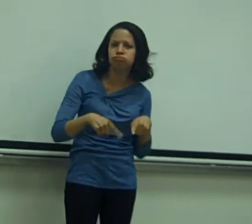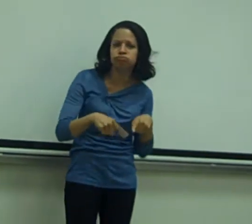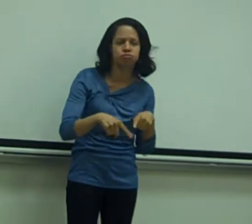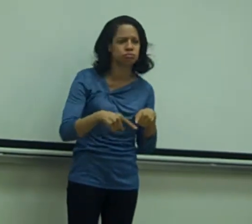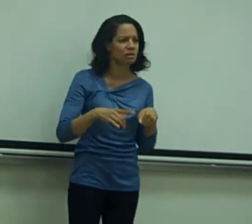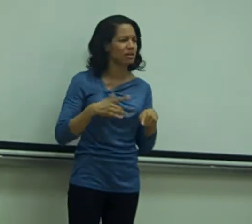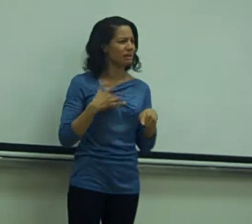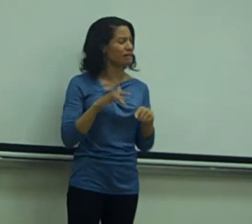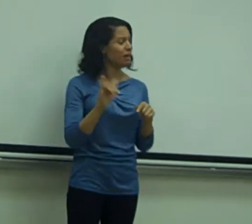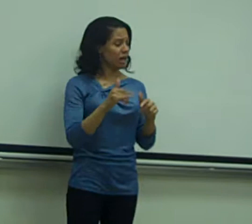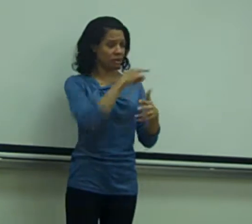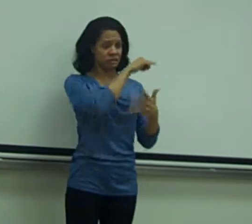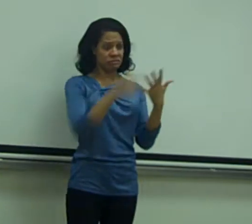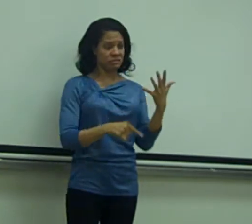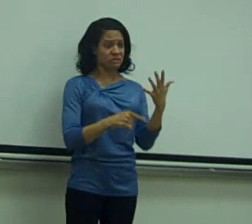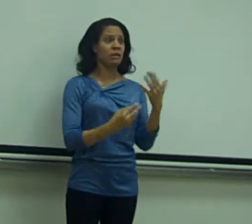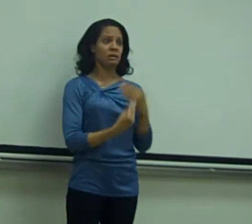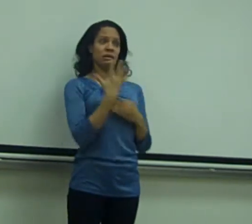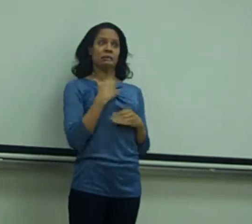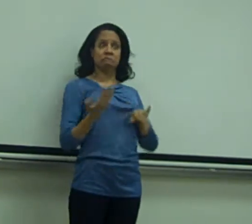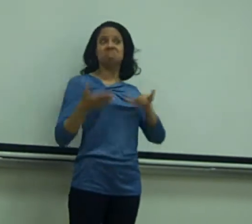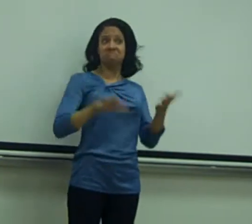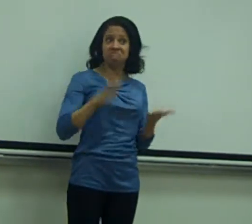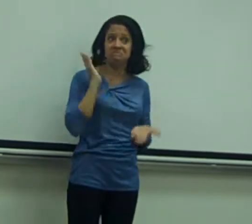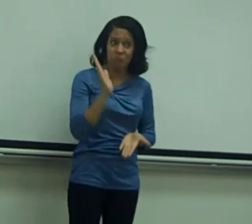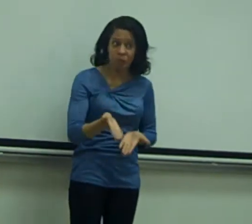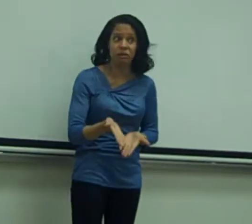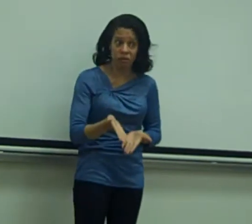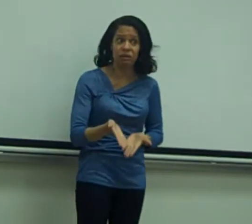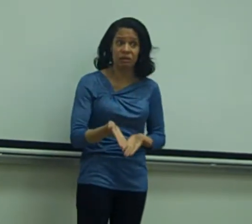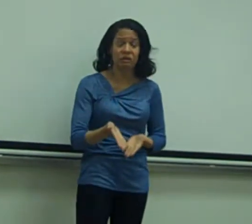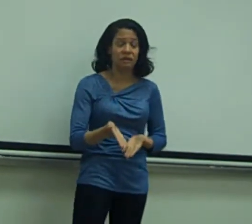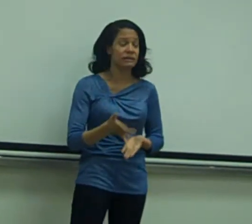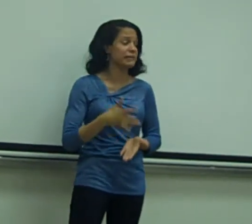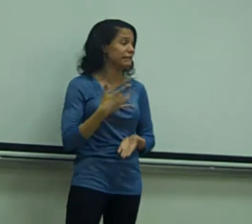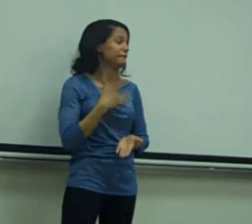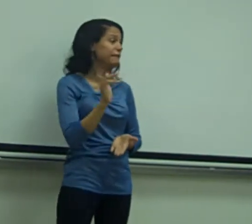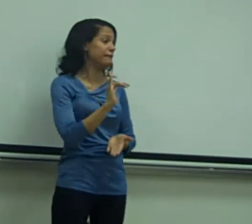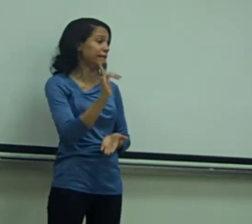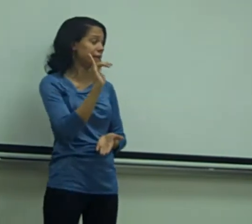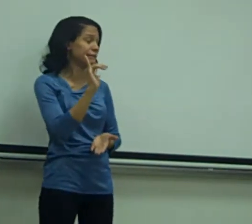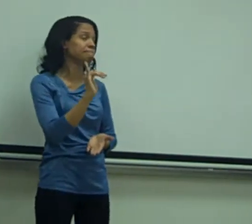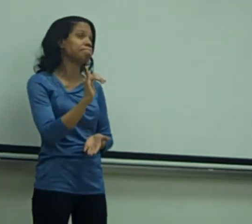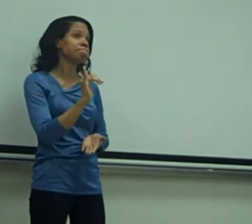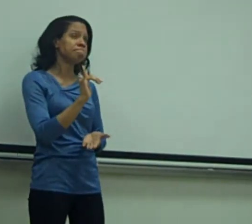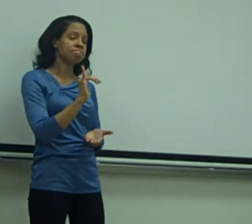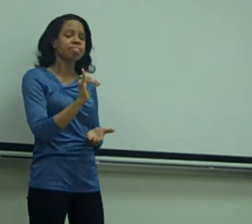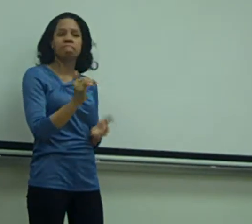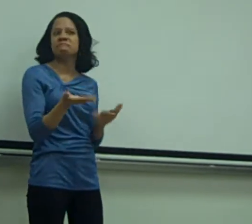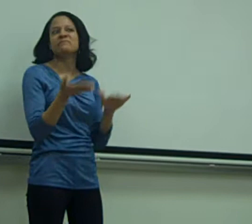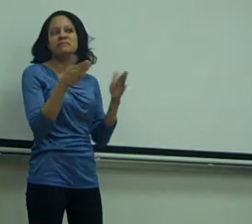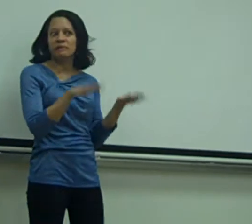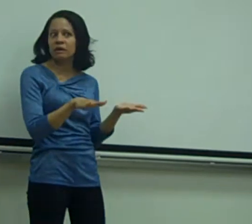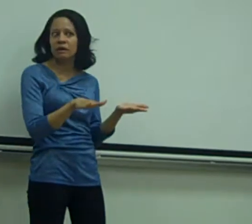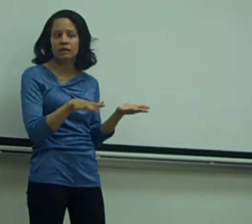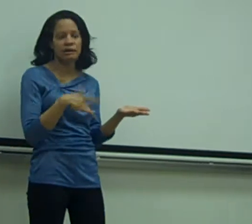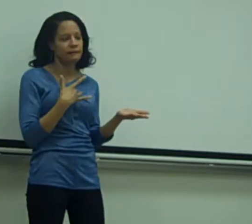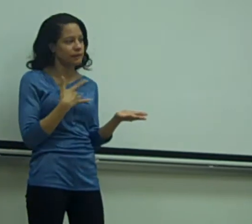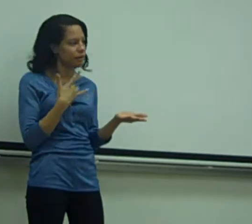die, and I felt mine. I felt like I was gonna die. It was the first